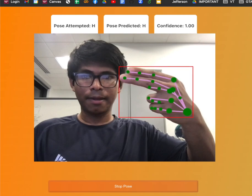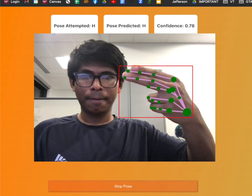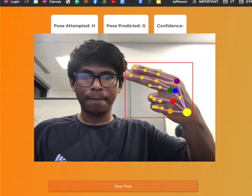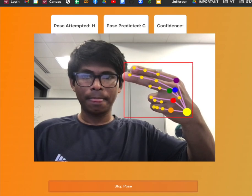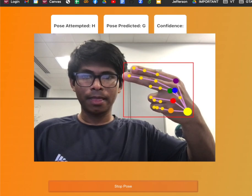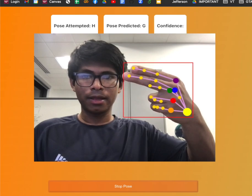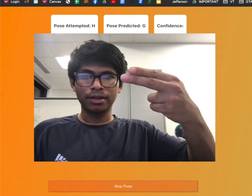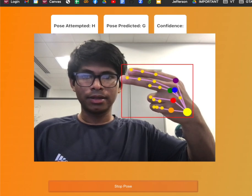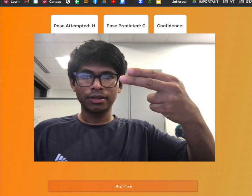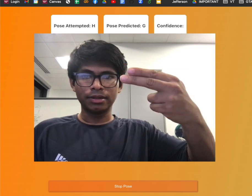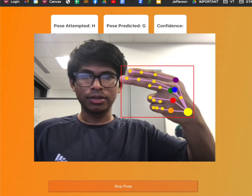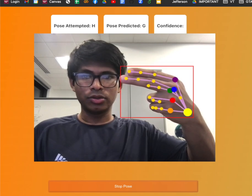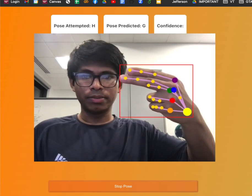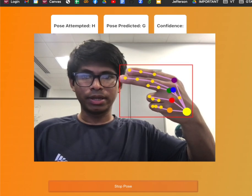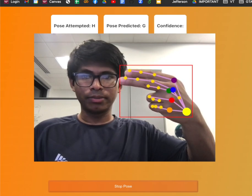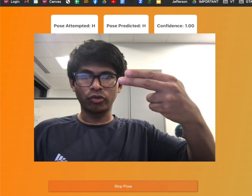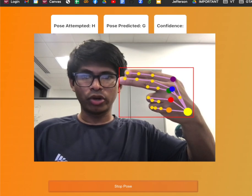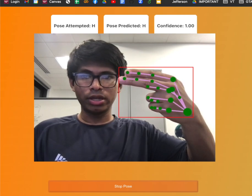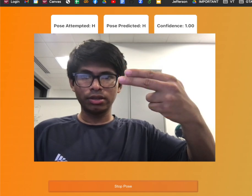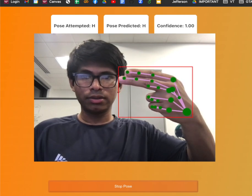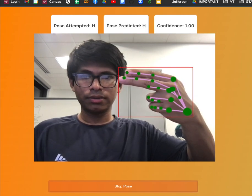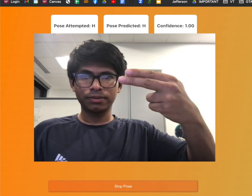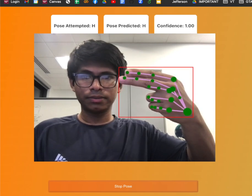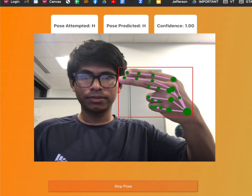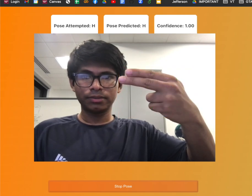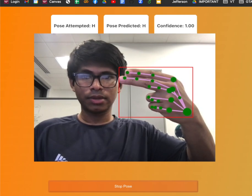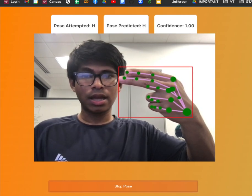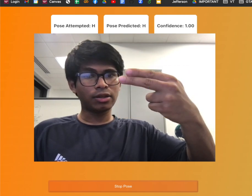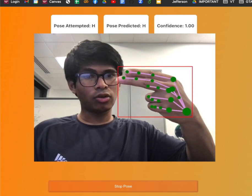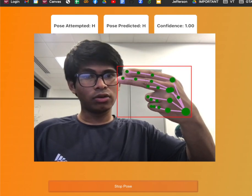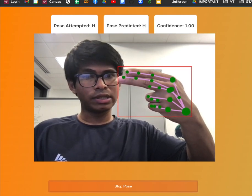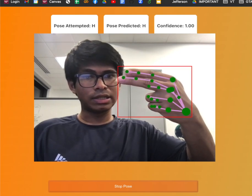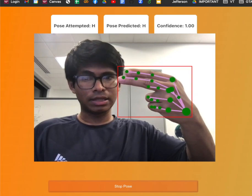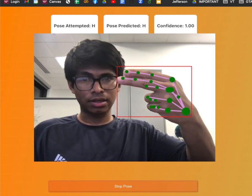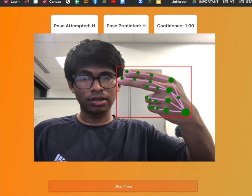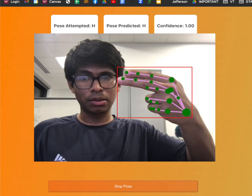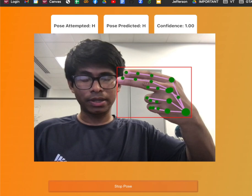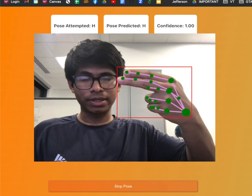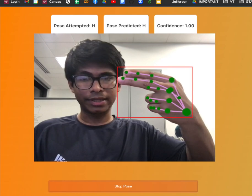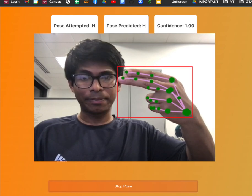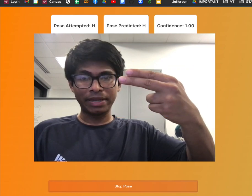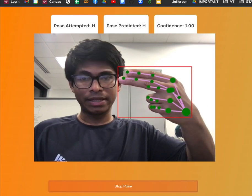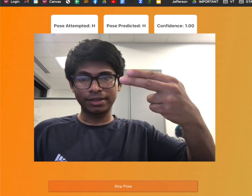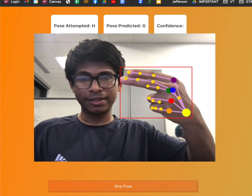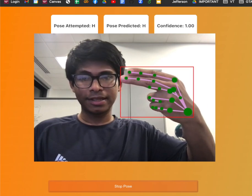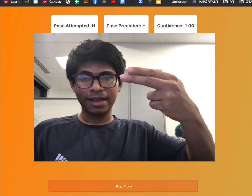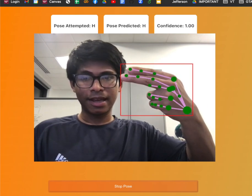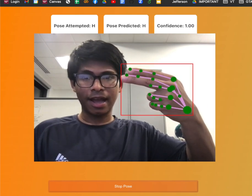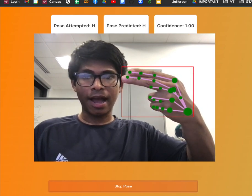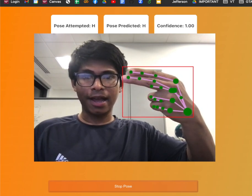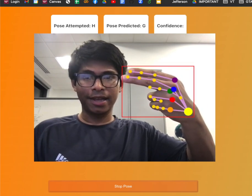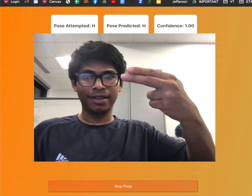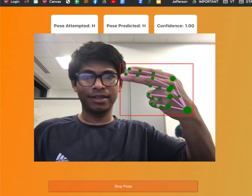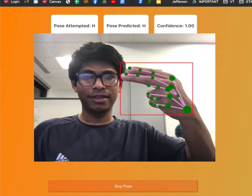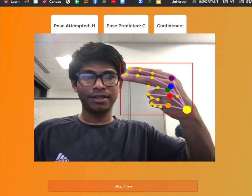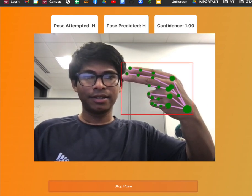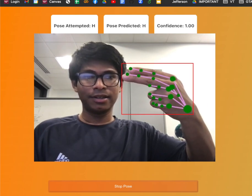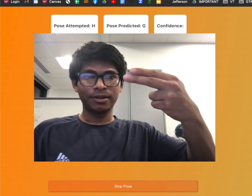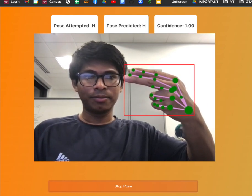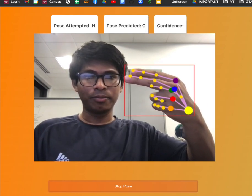that this will become green and the confidence is 100%. That means